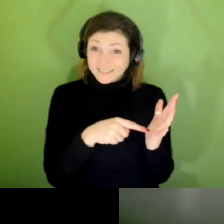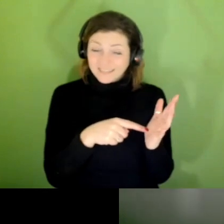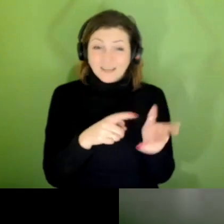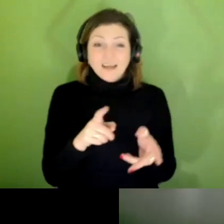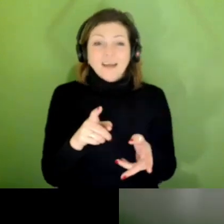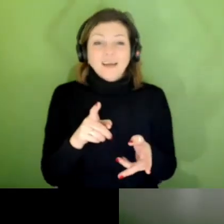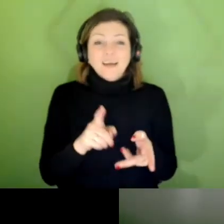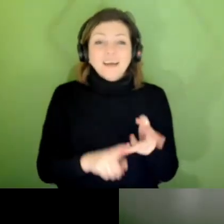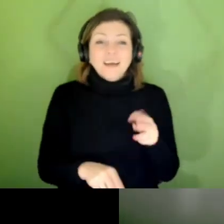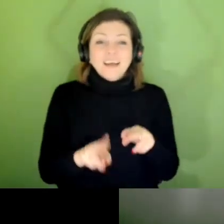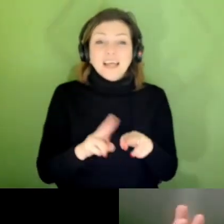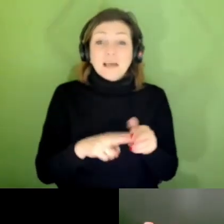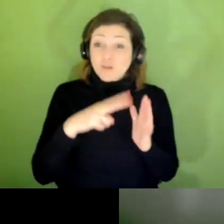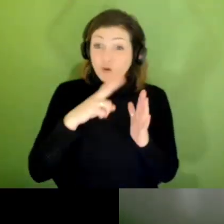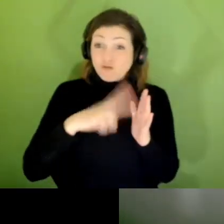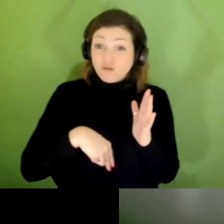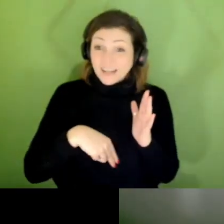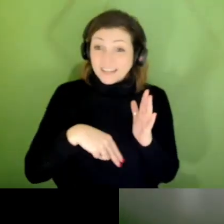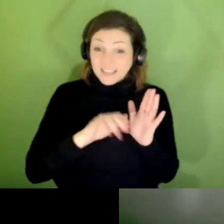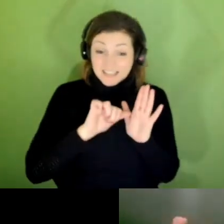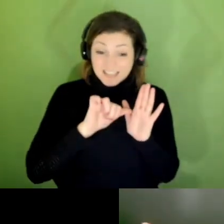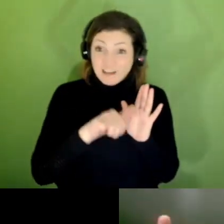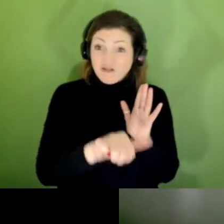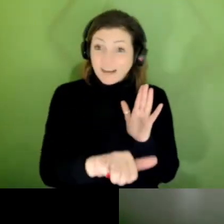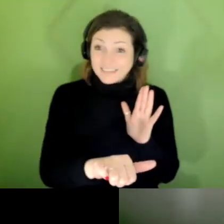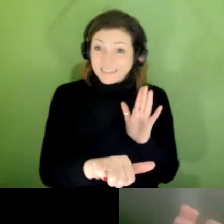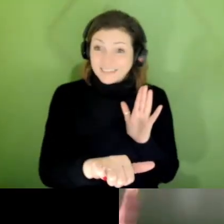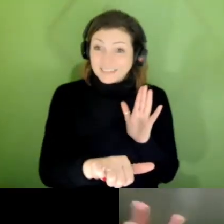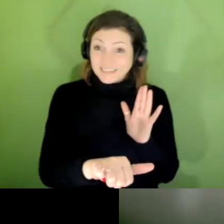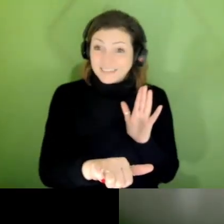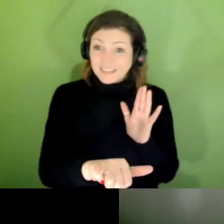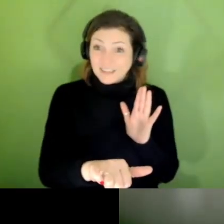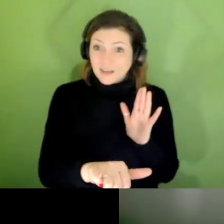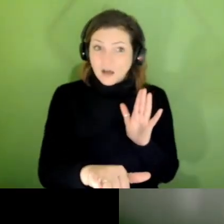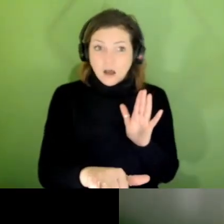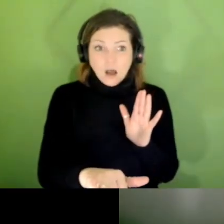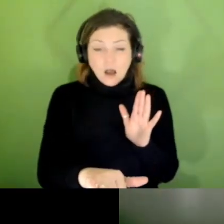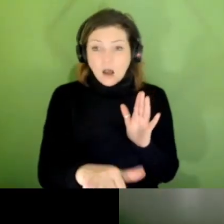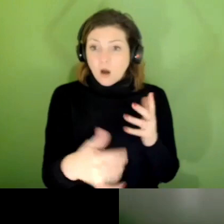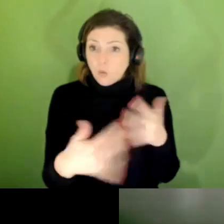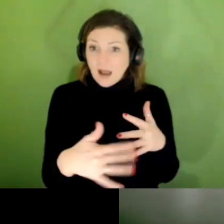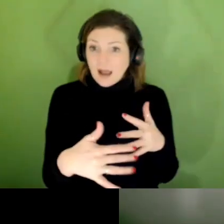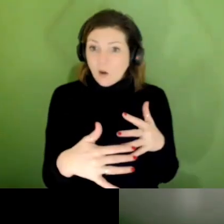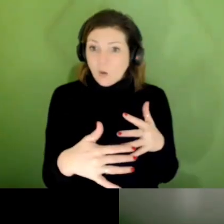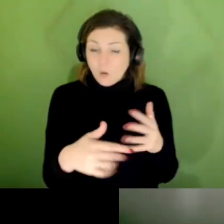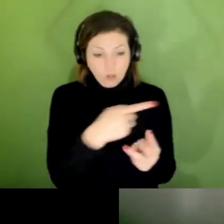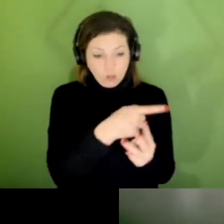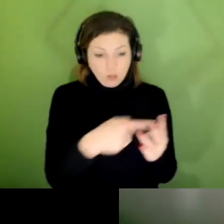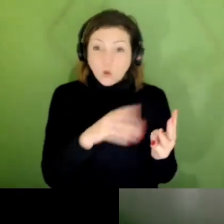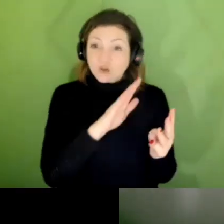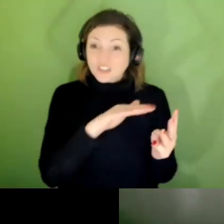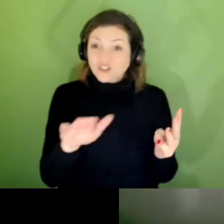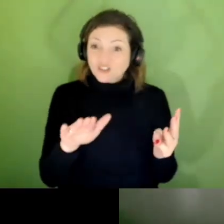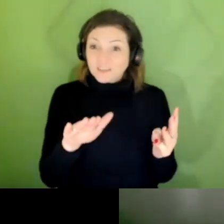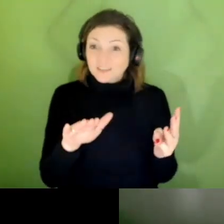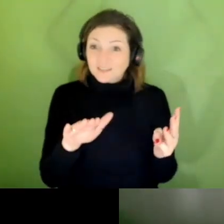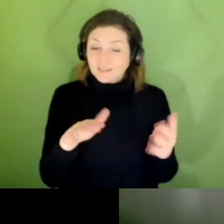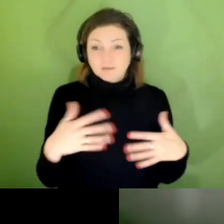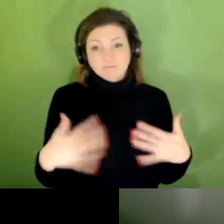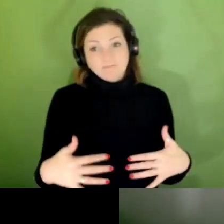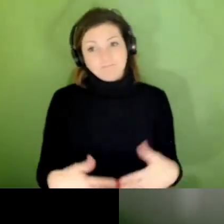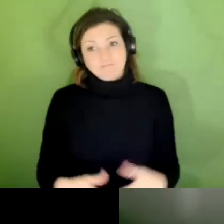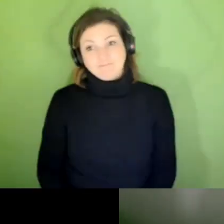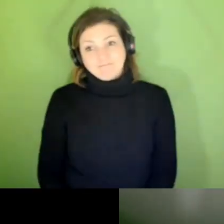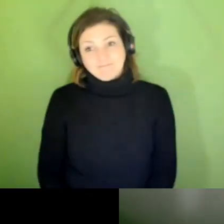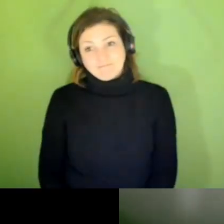the series, if you read Varsha's Ajay series, all this little gang of kids come back again and again, and this glorious